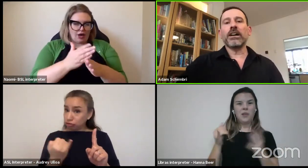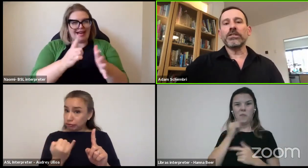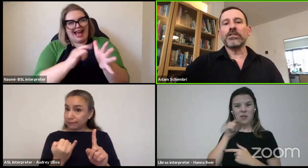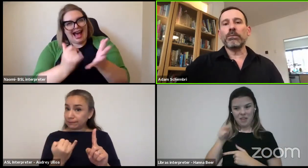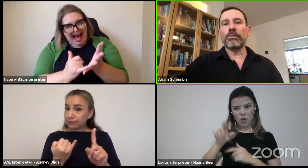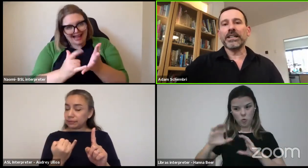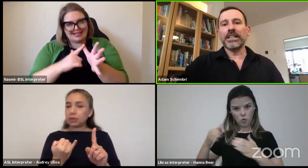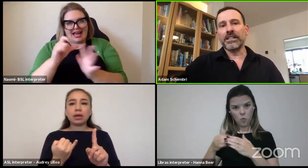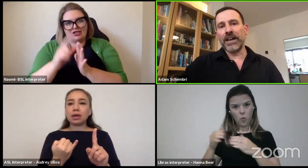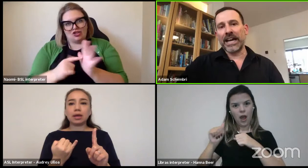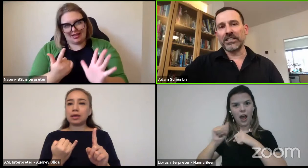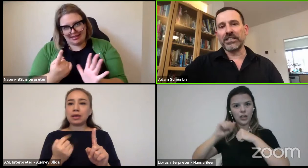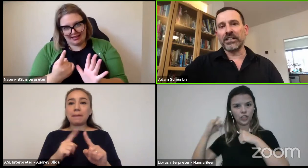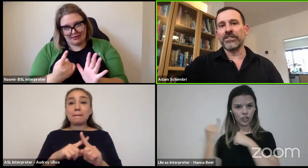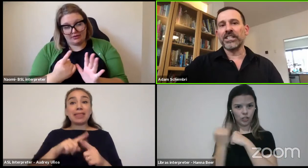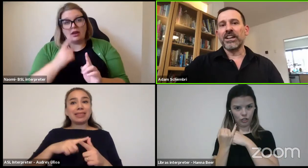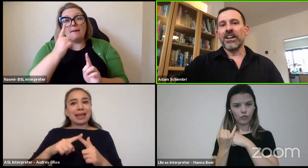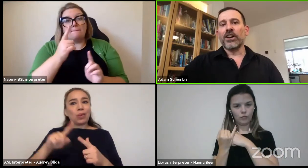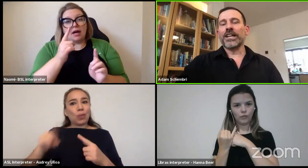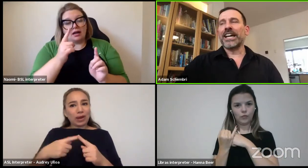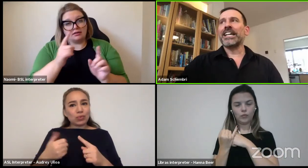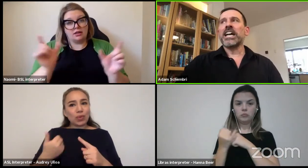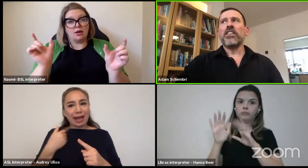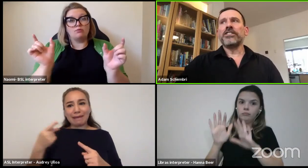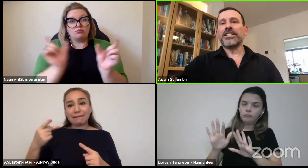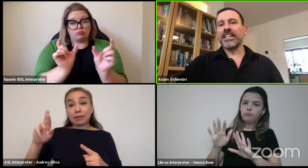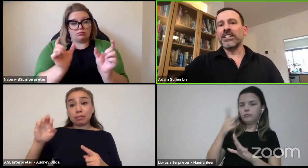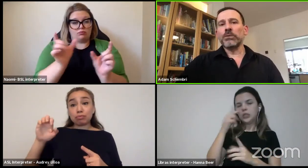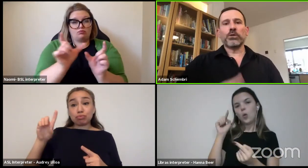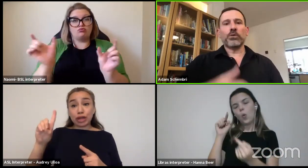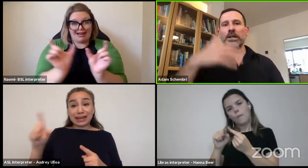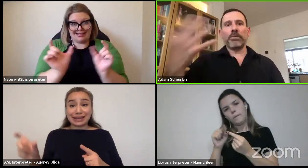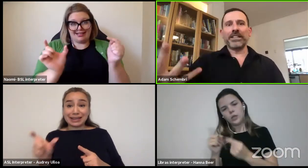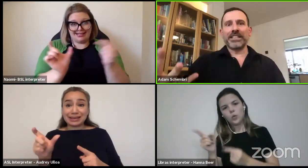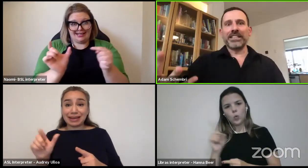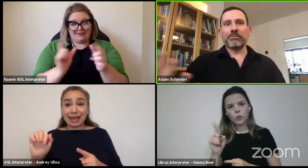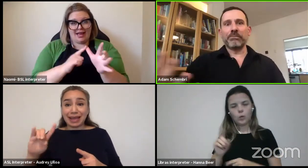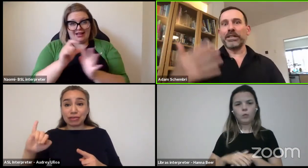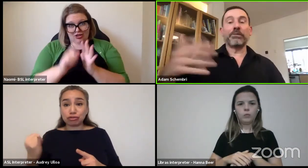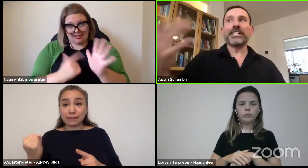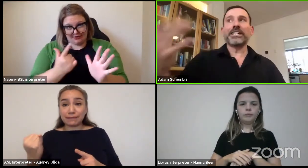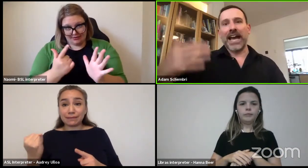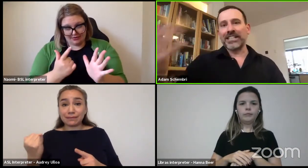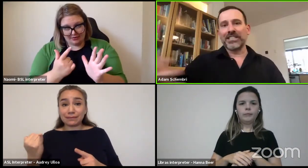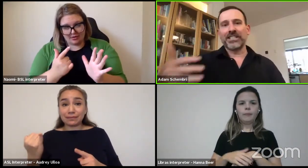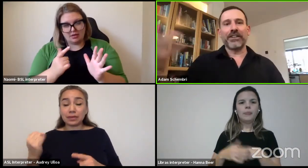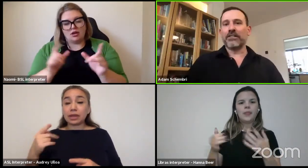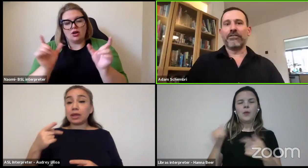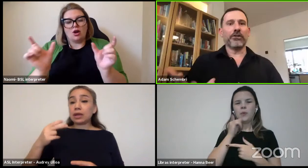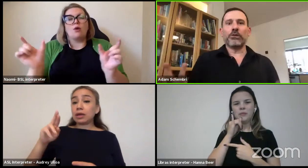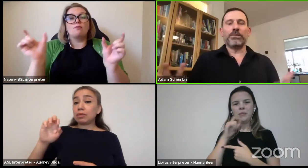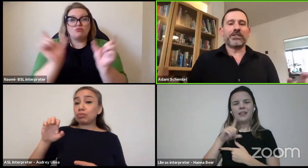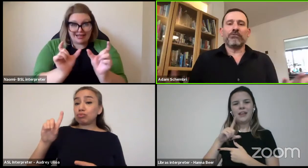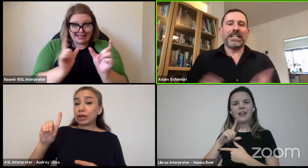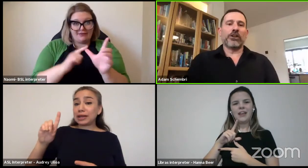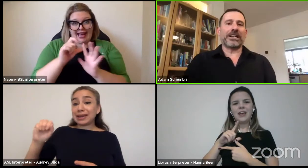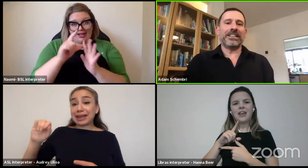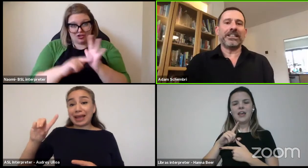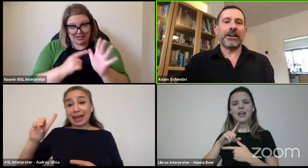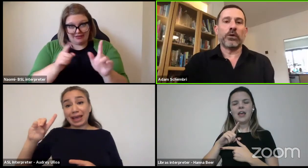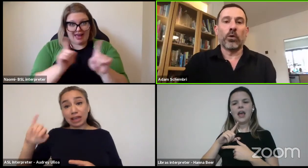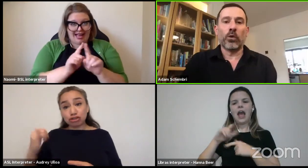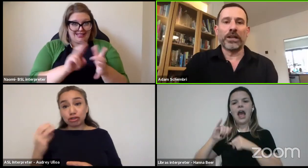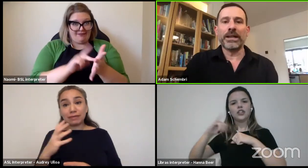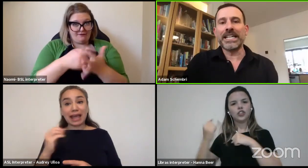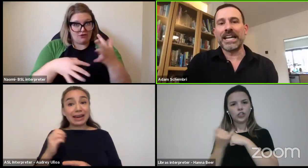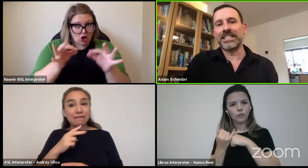it comes to predicative adjectives, okay, the distinction between a predicative adjective and a verb is really not clear